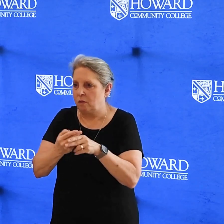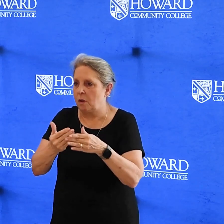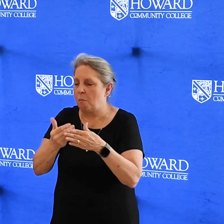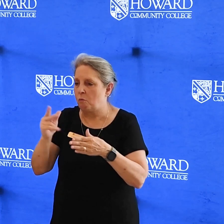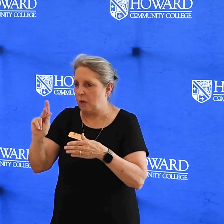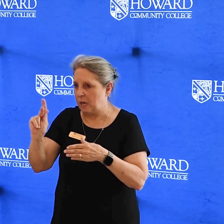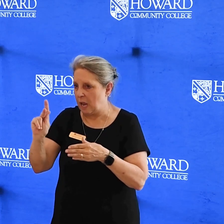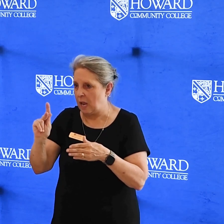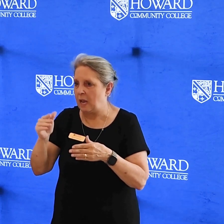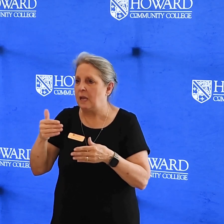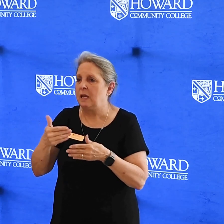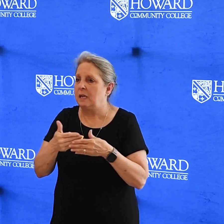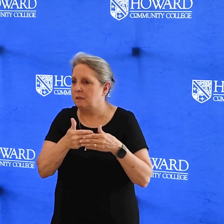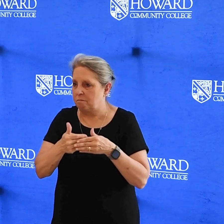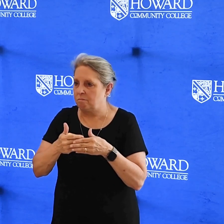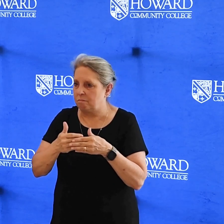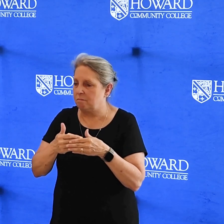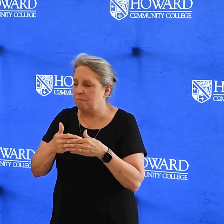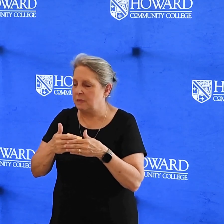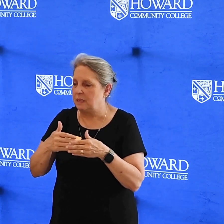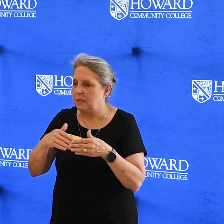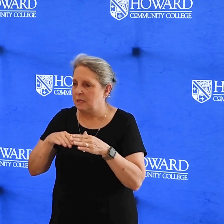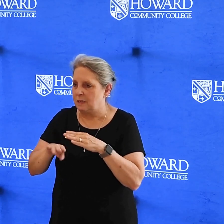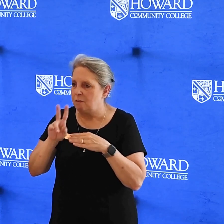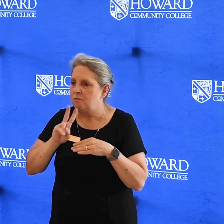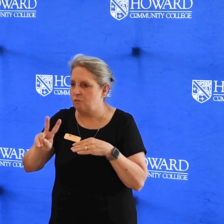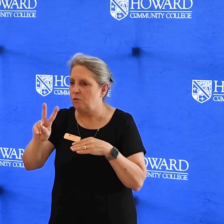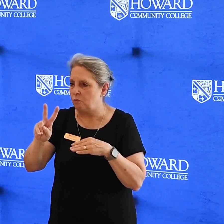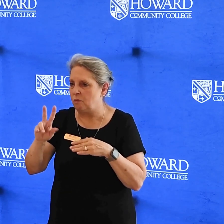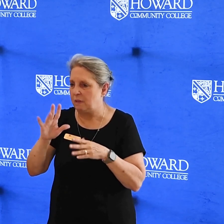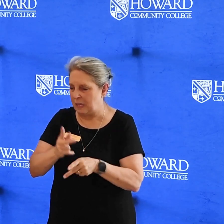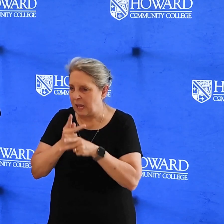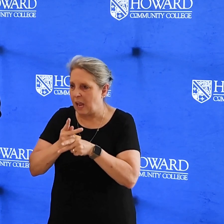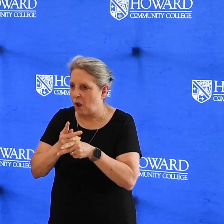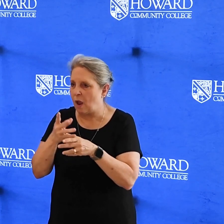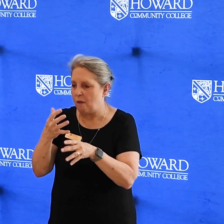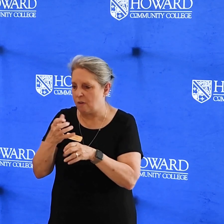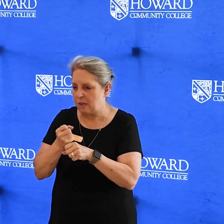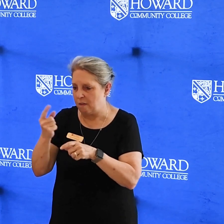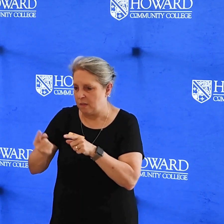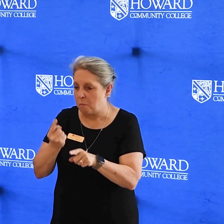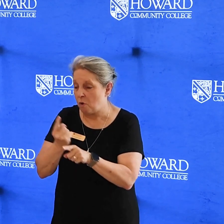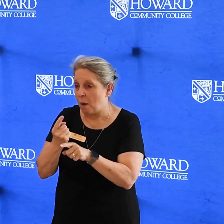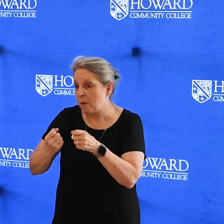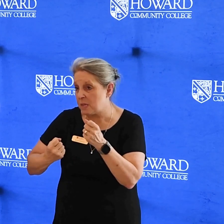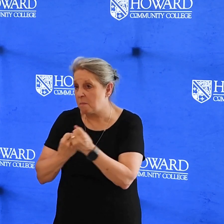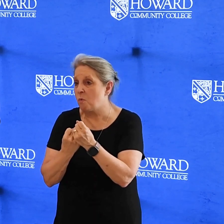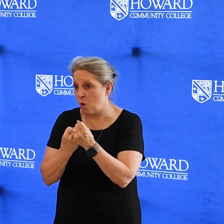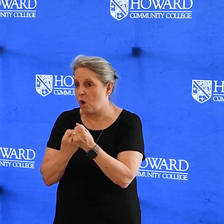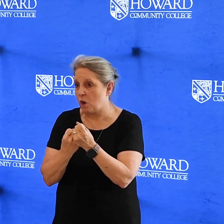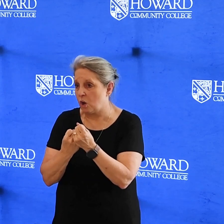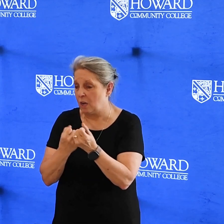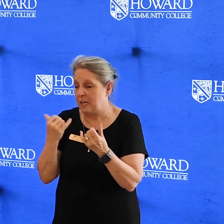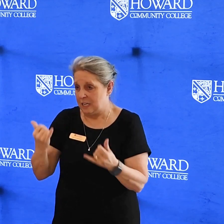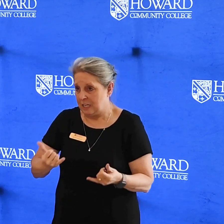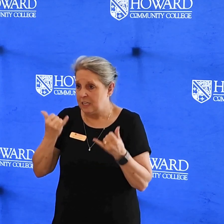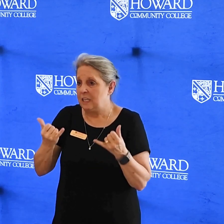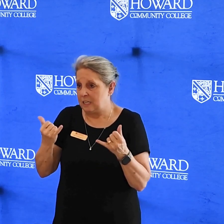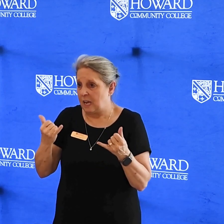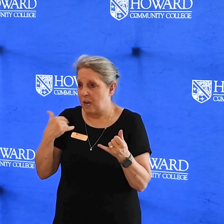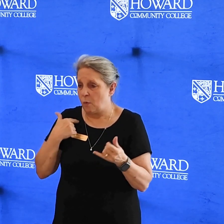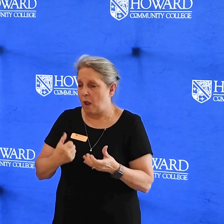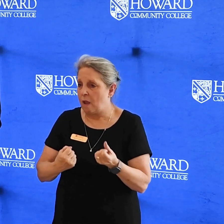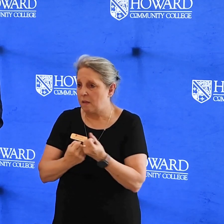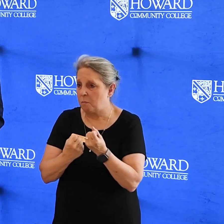pre-K, infant toddler care, and receive the proper support. Today, we're